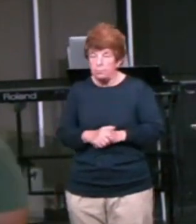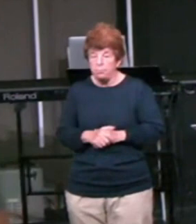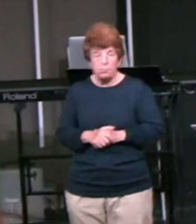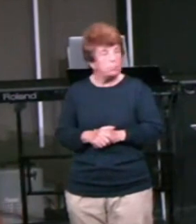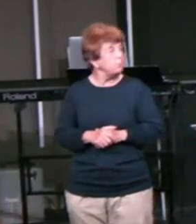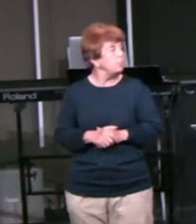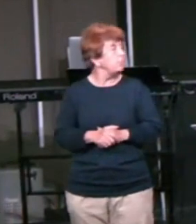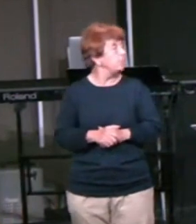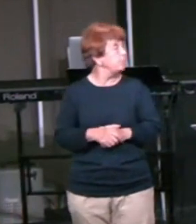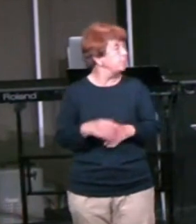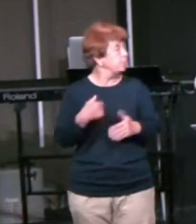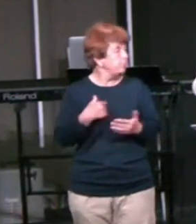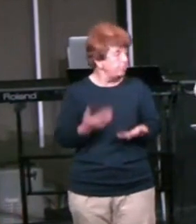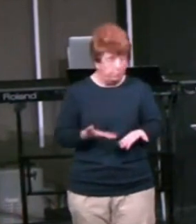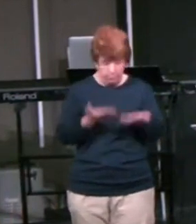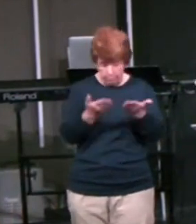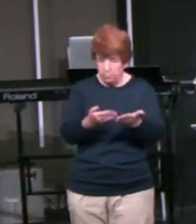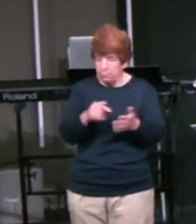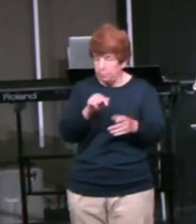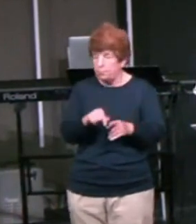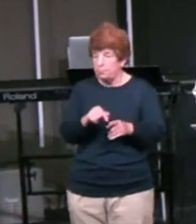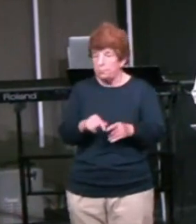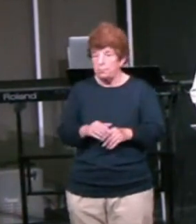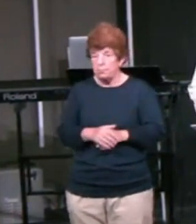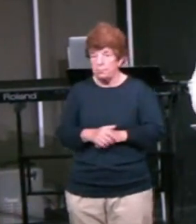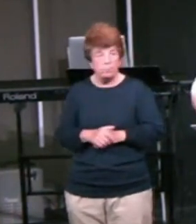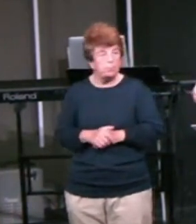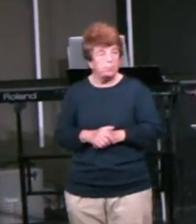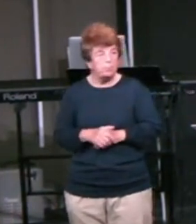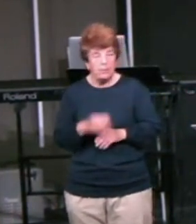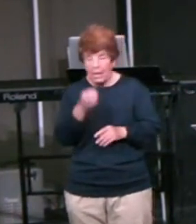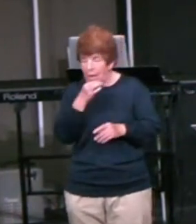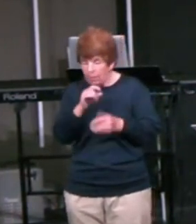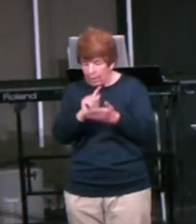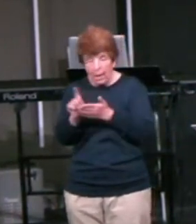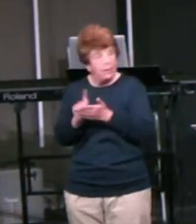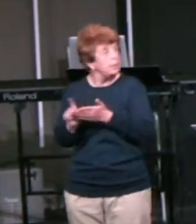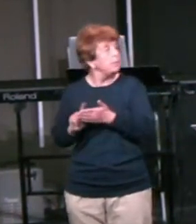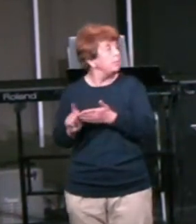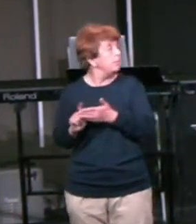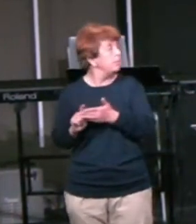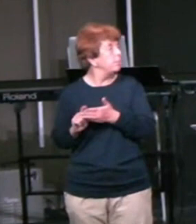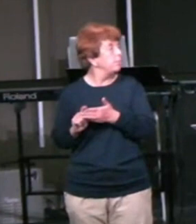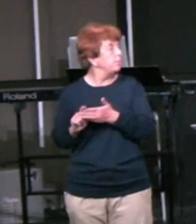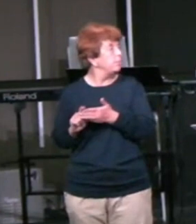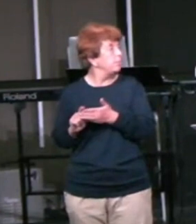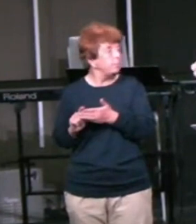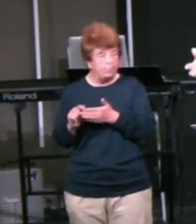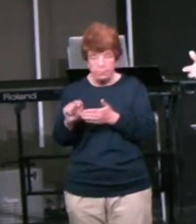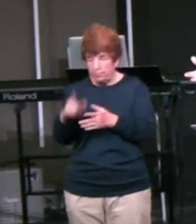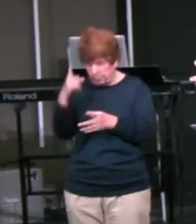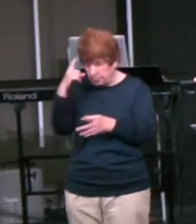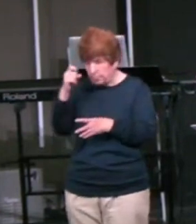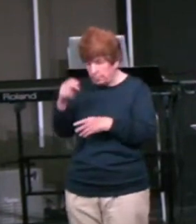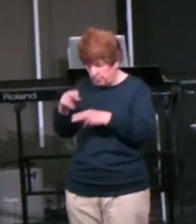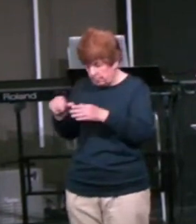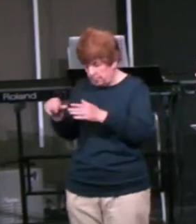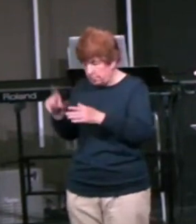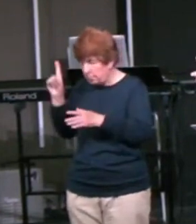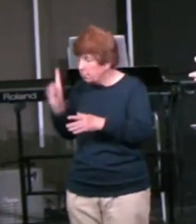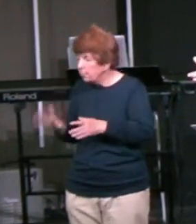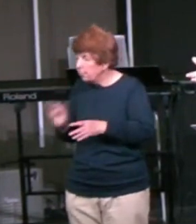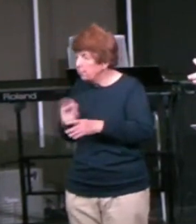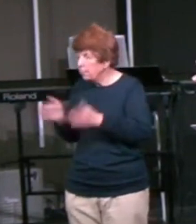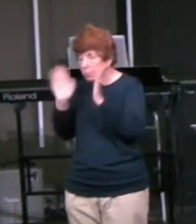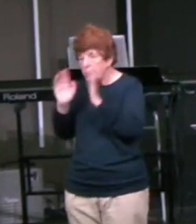And I gave that tithe as a practice. And little by little I realised that this concept of tithing was not